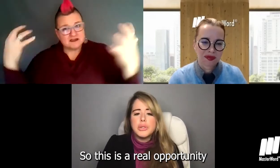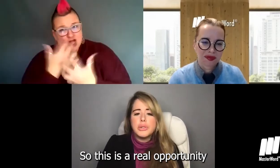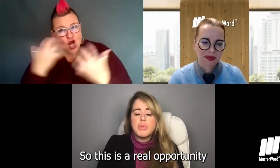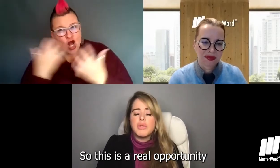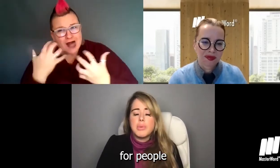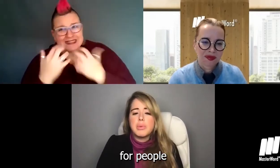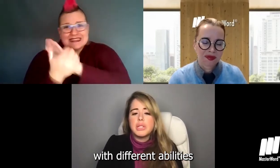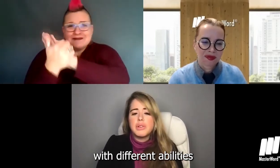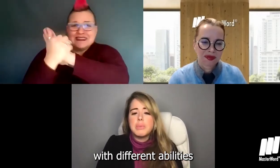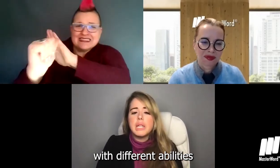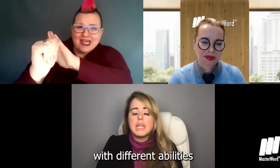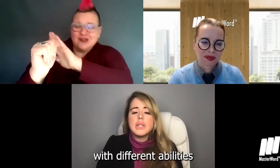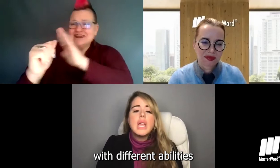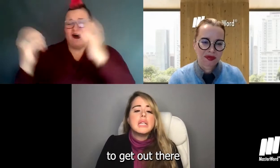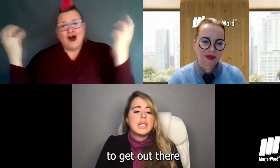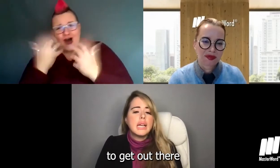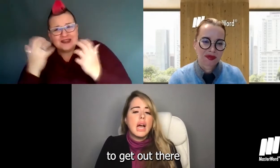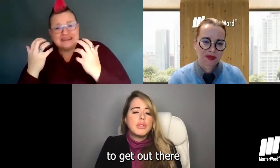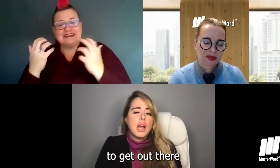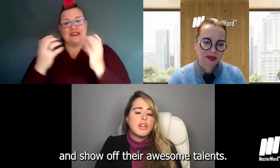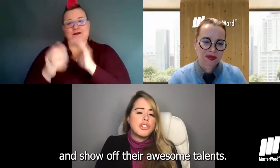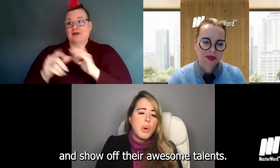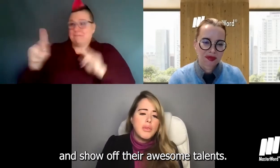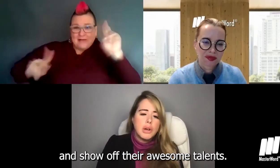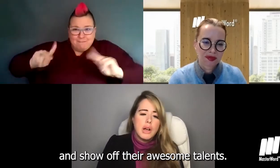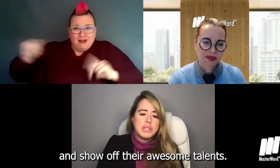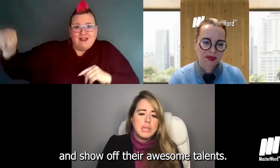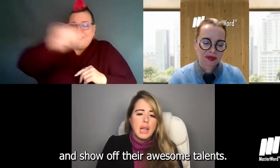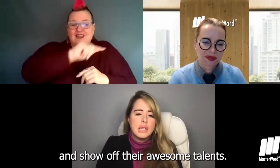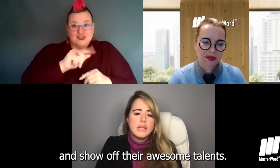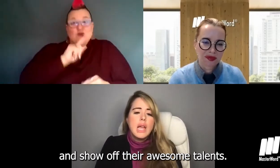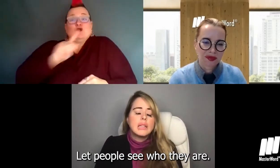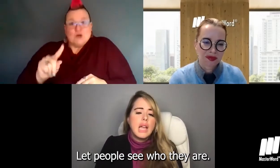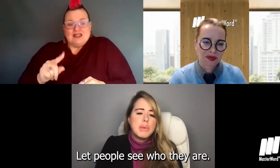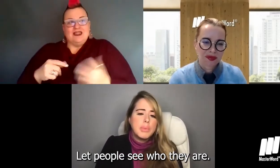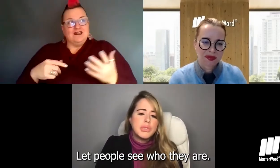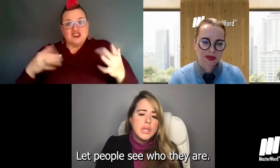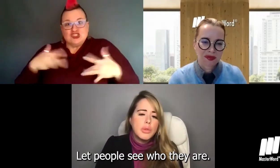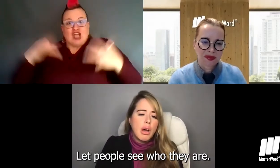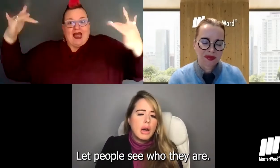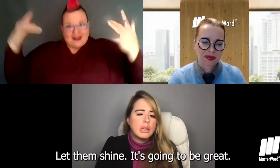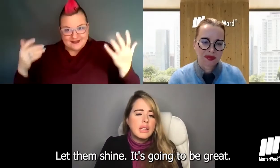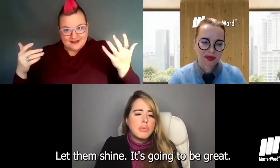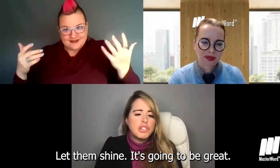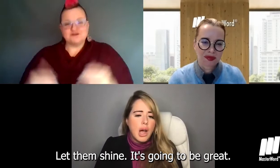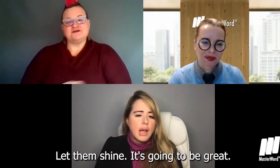with for people with different abilities to get out there and show off their awesome talents, let people see who they are, let them shine.